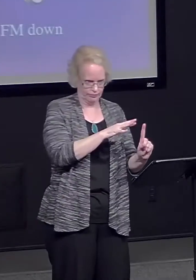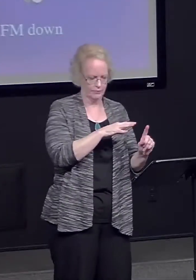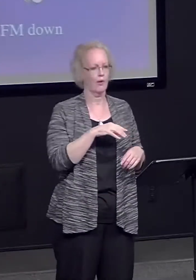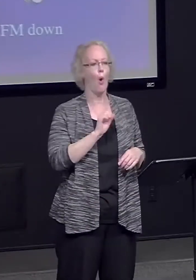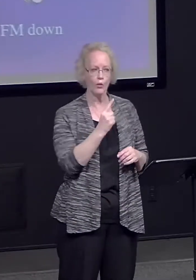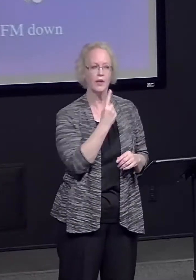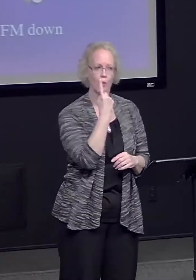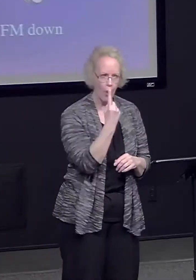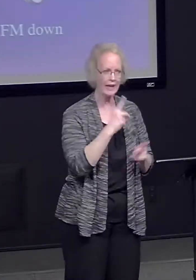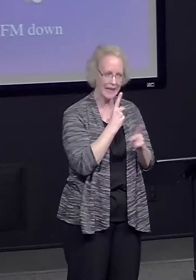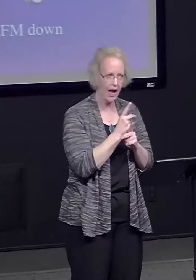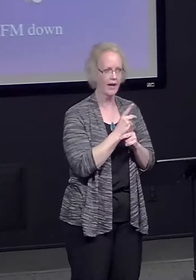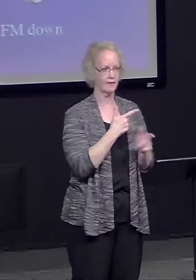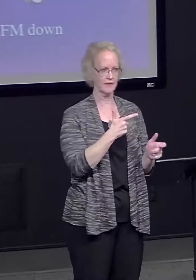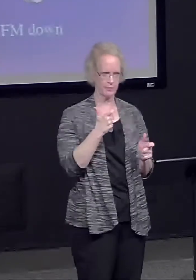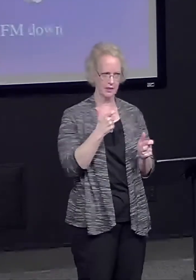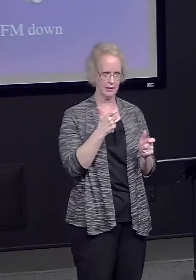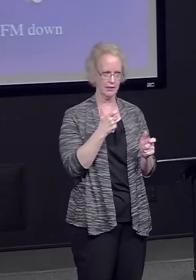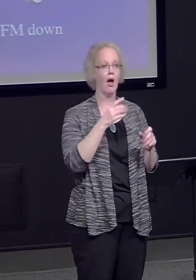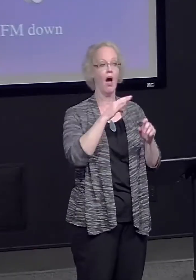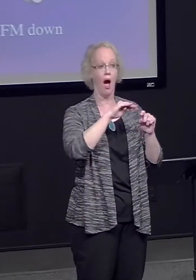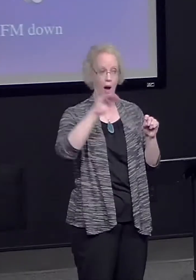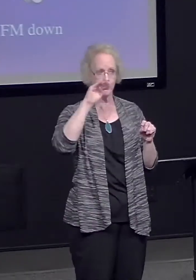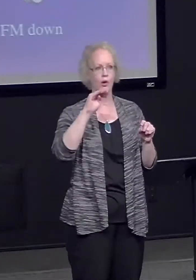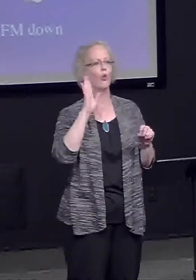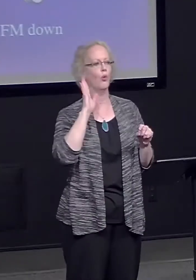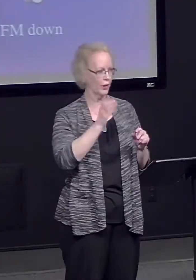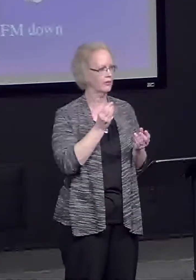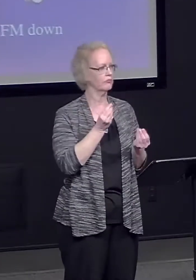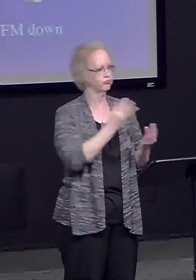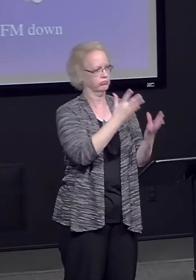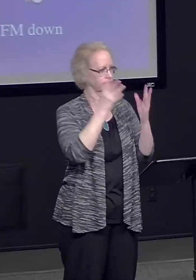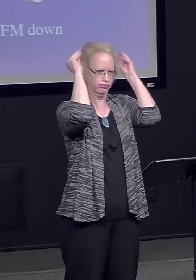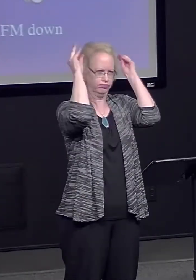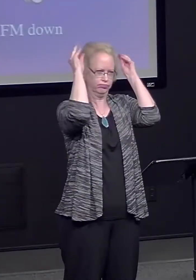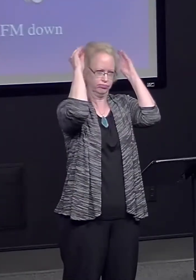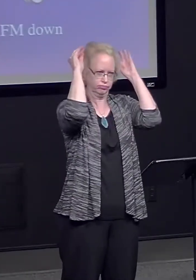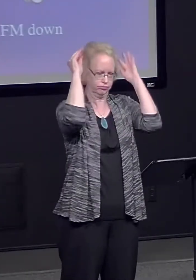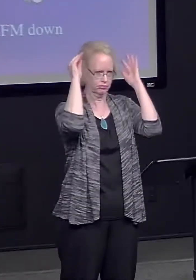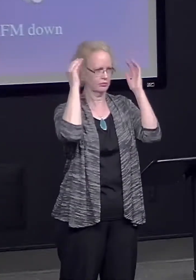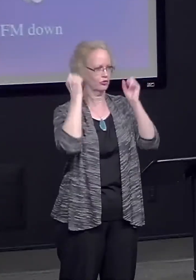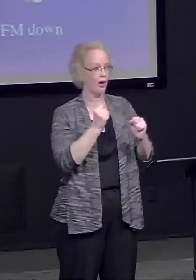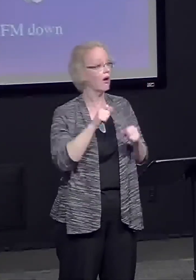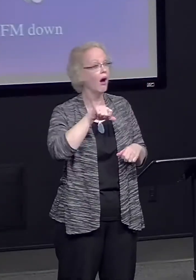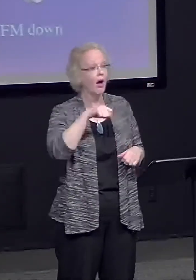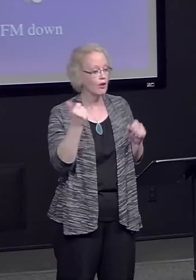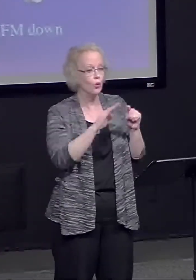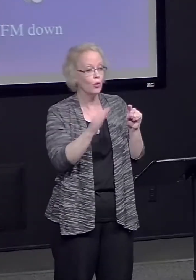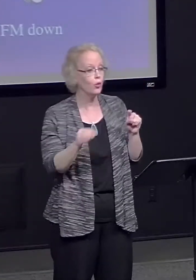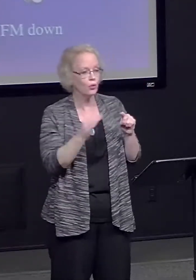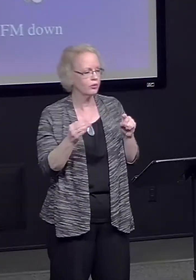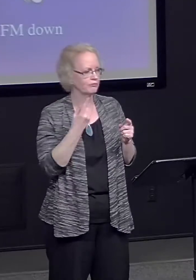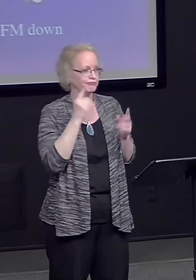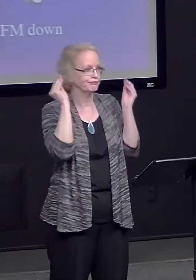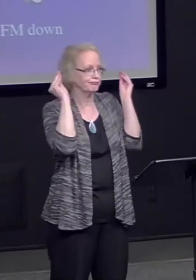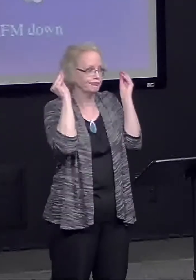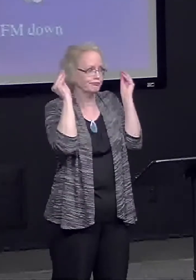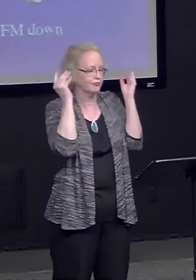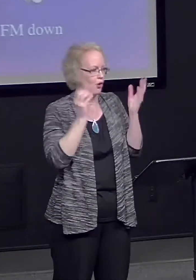direction triggers the neuron and makes it fire like crazy. In the opposite direction, there's almost no response. This is just spontaneous